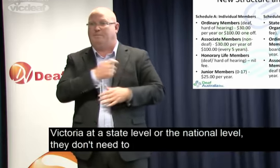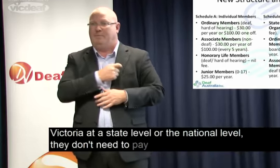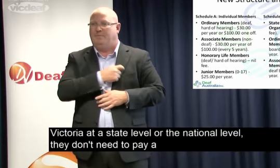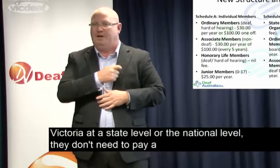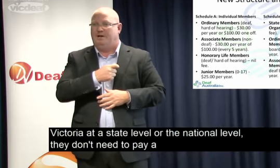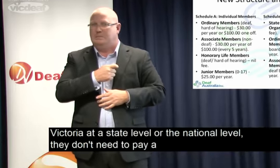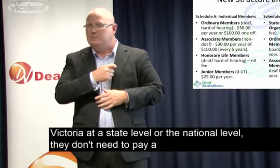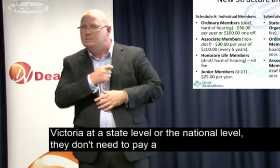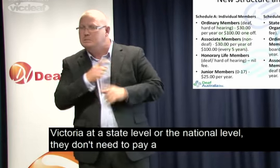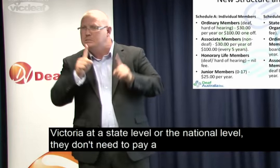The junior members,